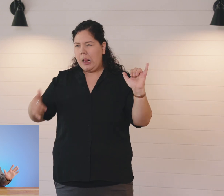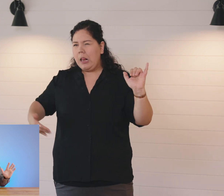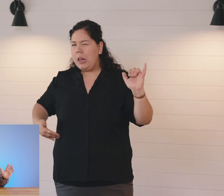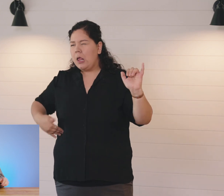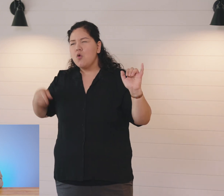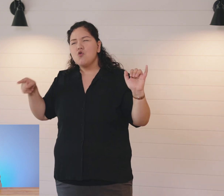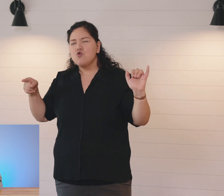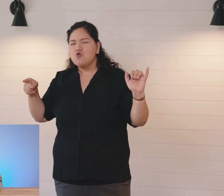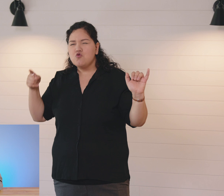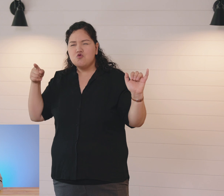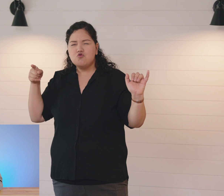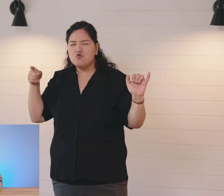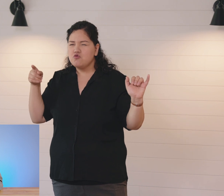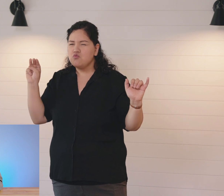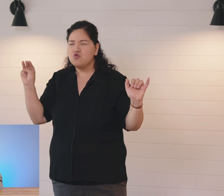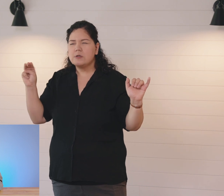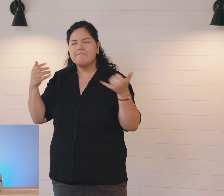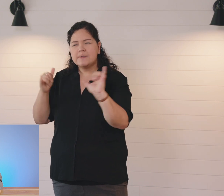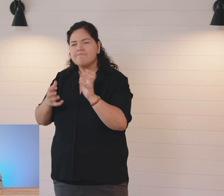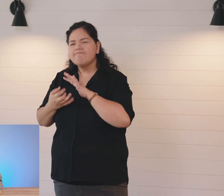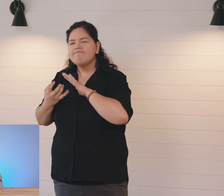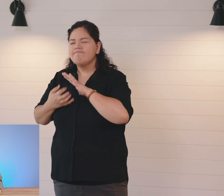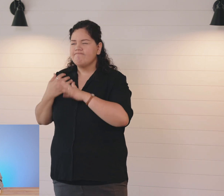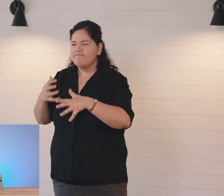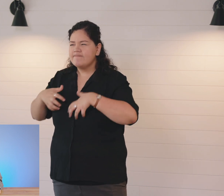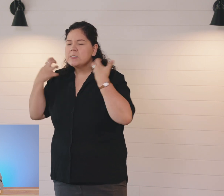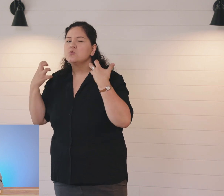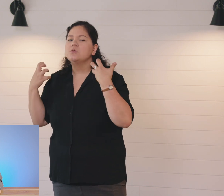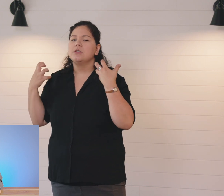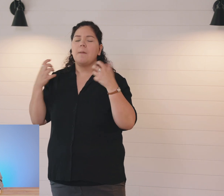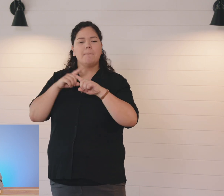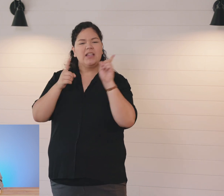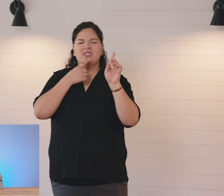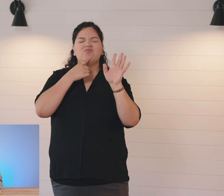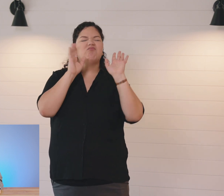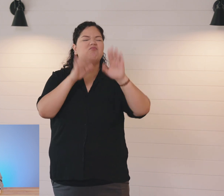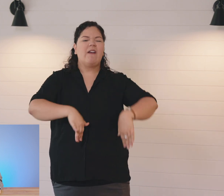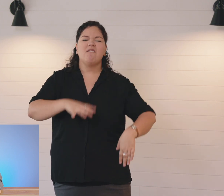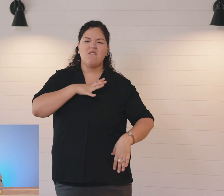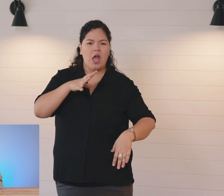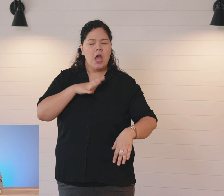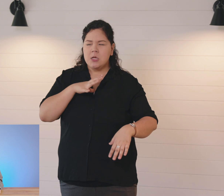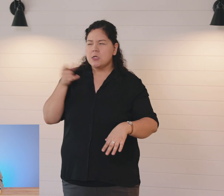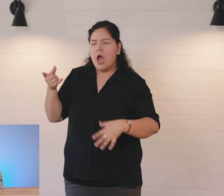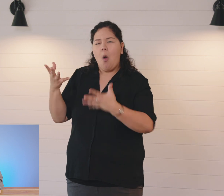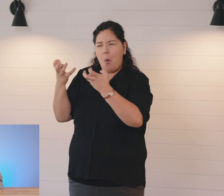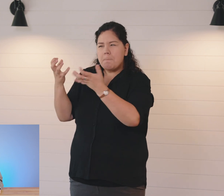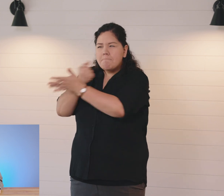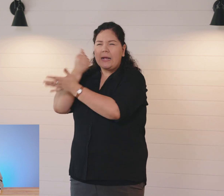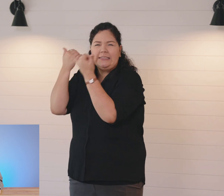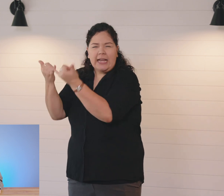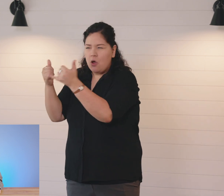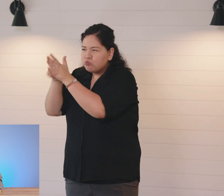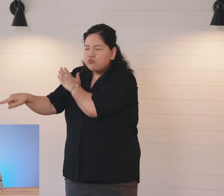everybody else honors him, but Mordecai will not. And so he says, fine, this is ridiculous. I'm going to get to the point now. Not only am I going to have the